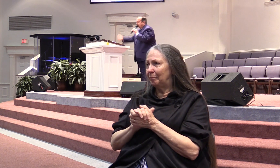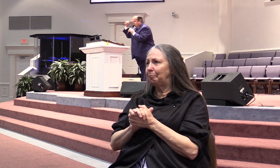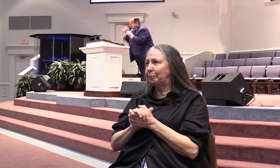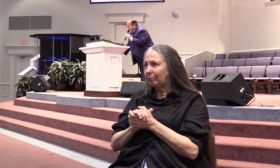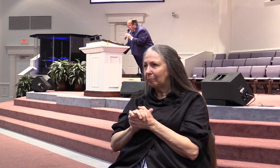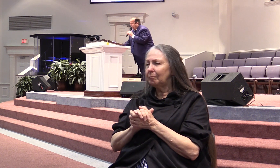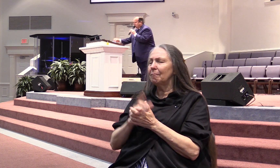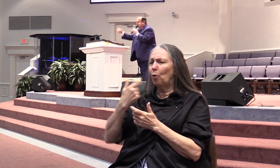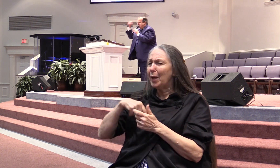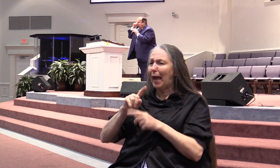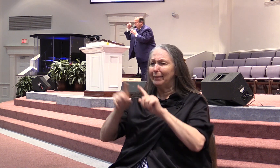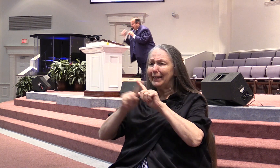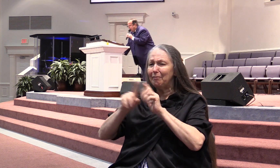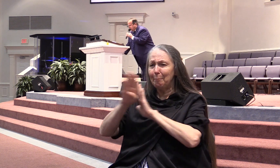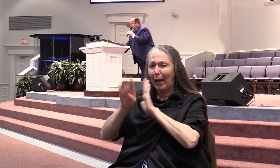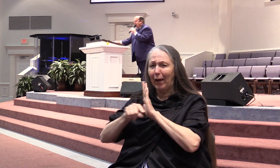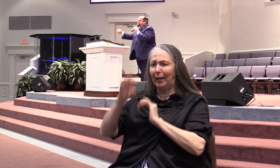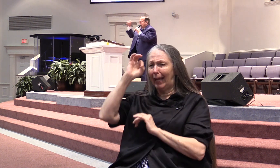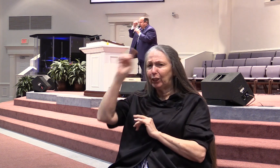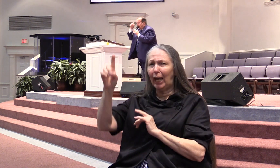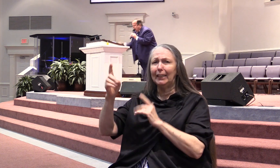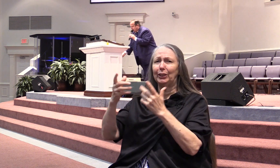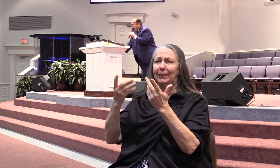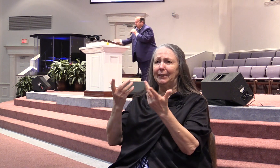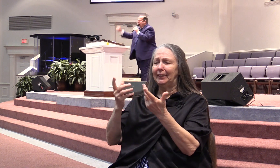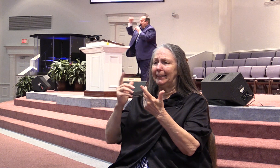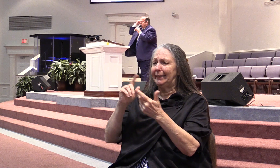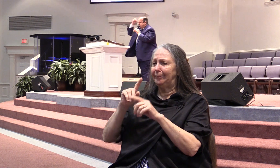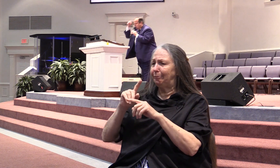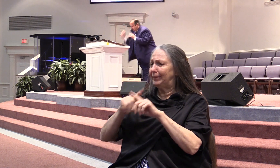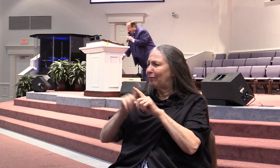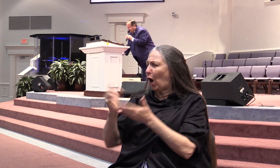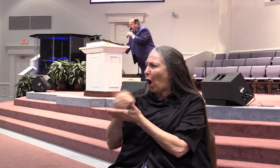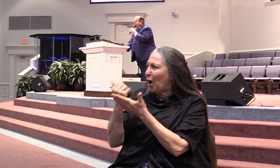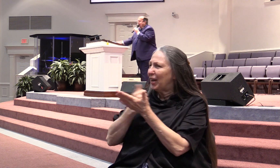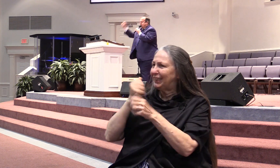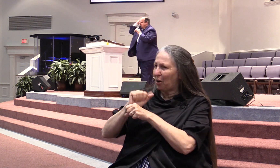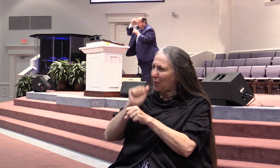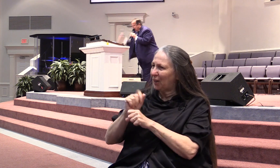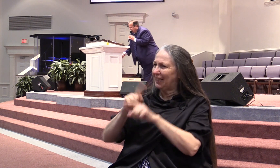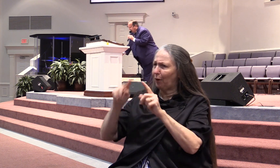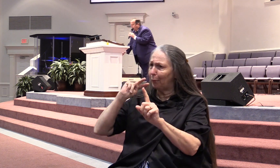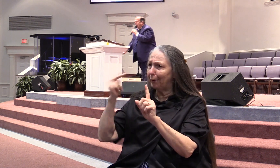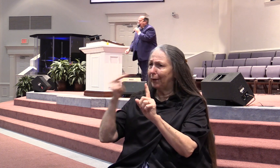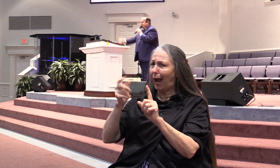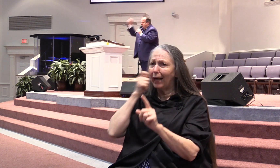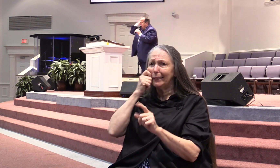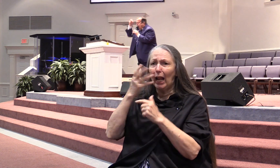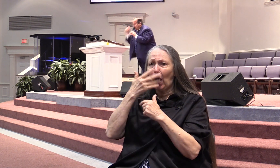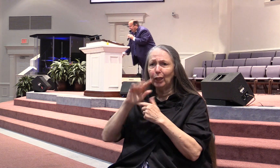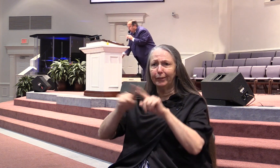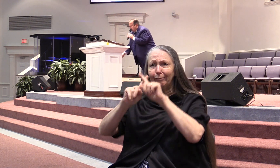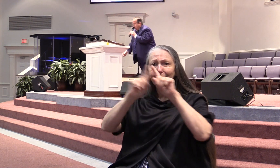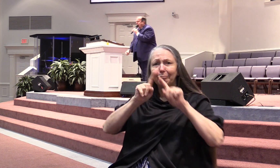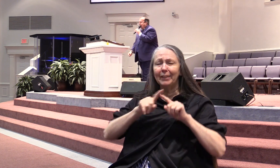with different backgrounds and different educations and different incomes and different perspectives and different skin color and different